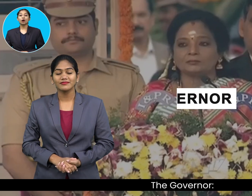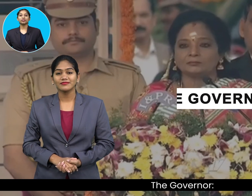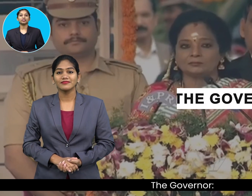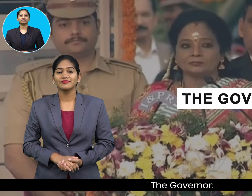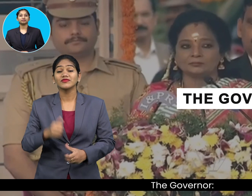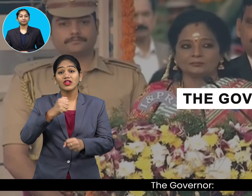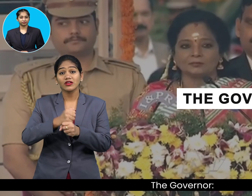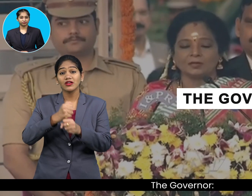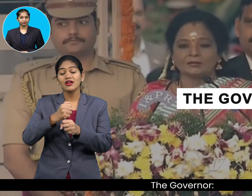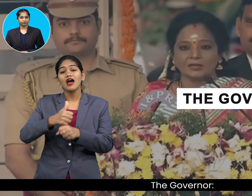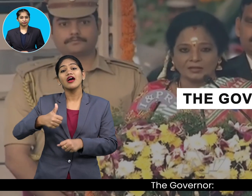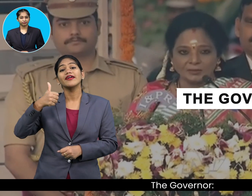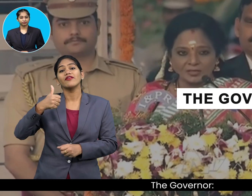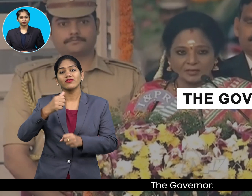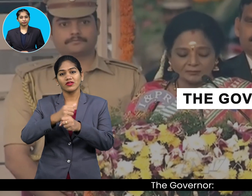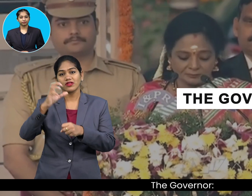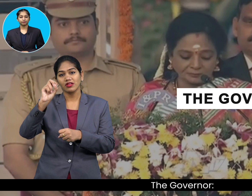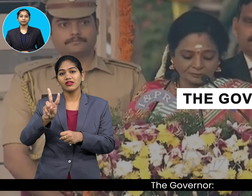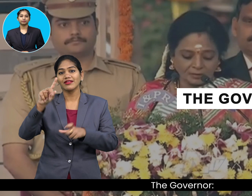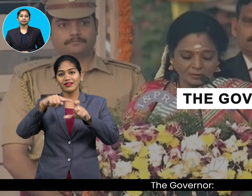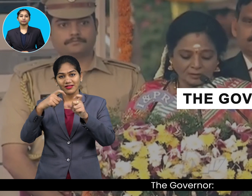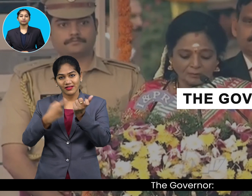The governor.